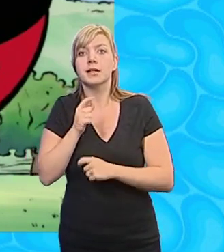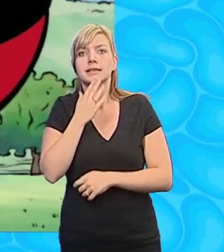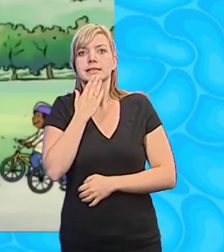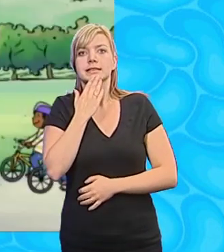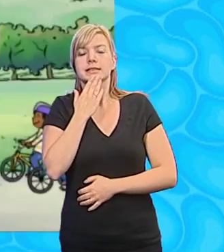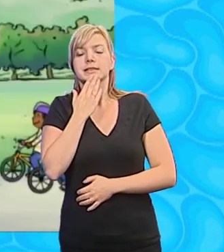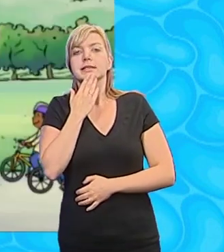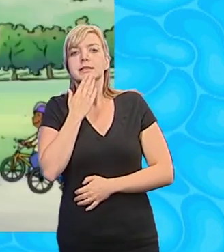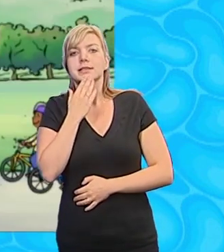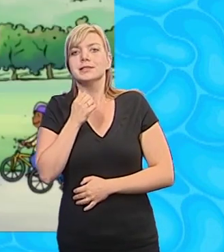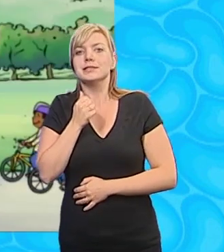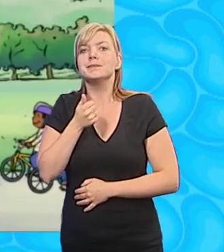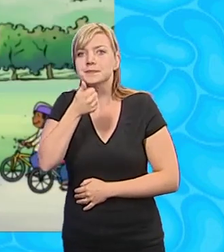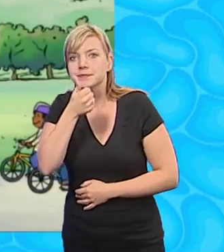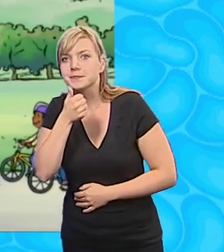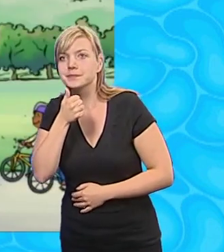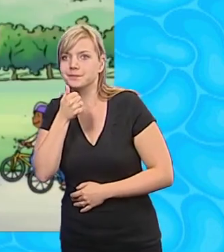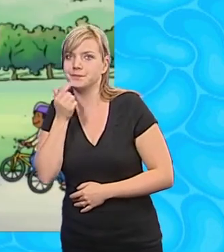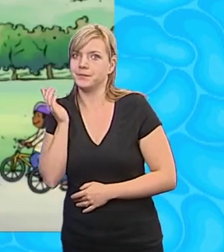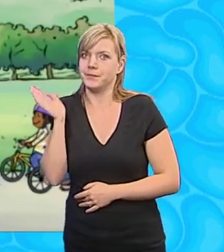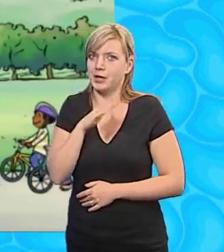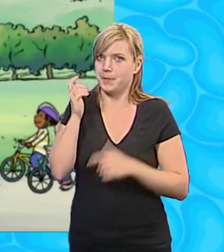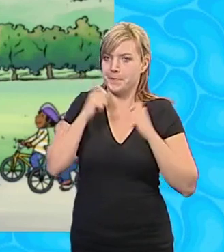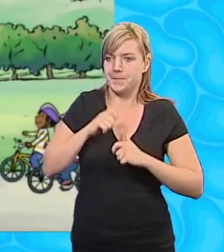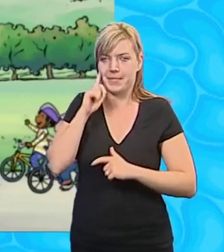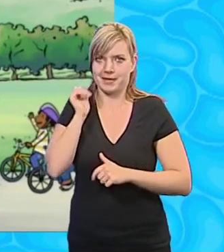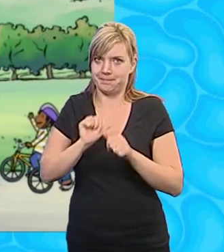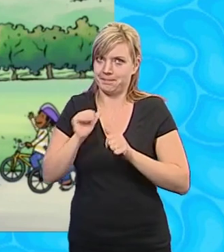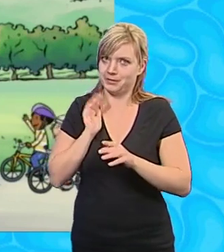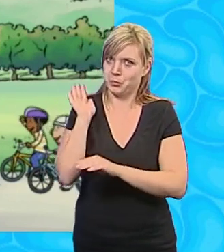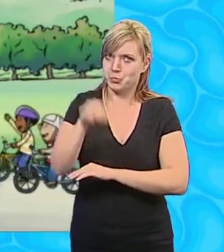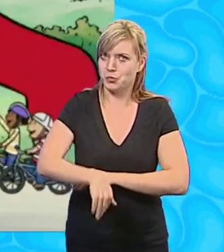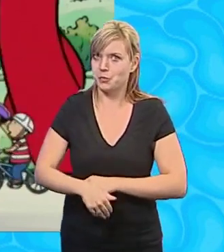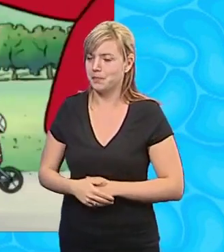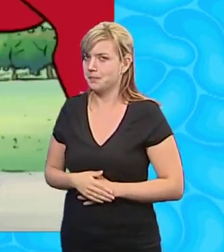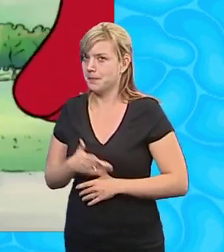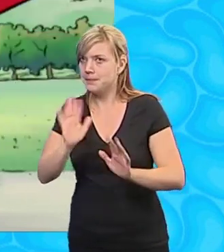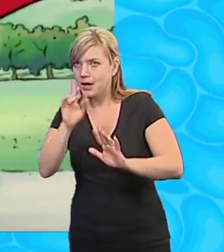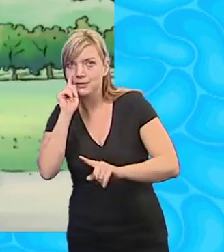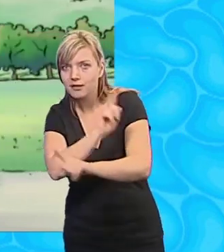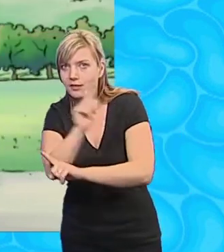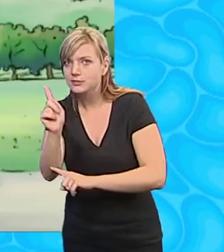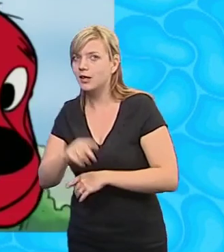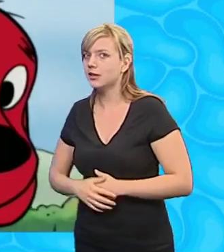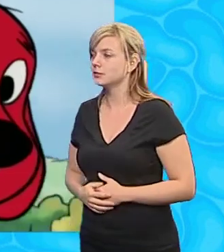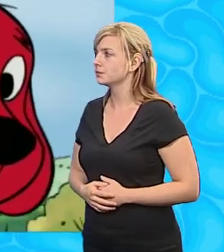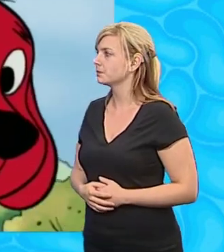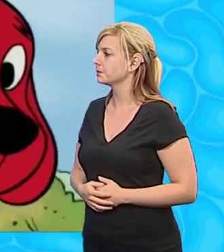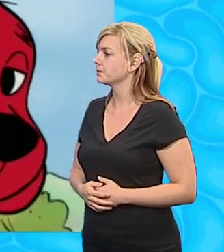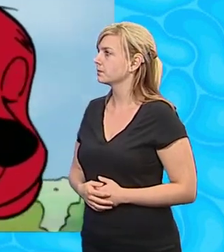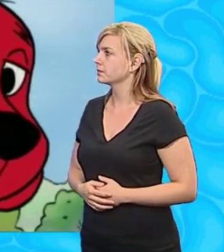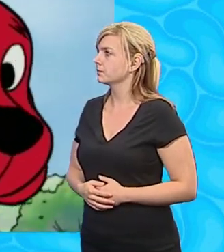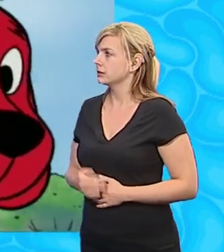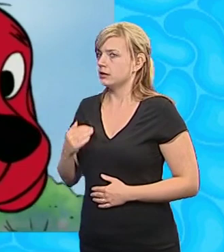Yes. Come on, Clifford. I think we should go home. Bye. See you later. Bye-bye. I